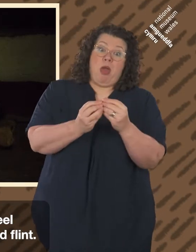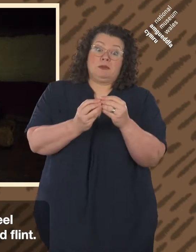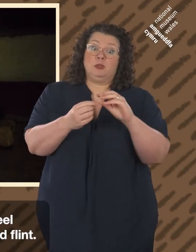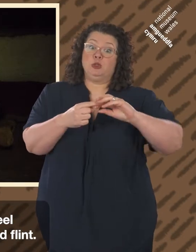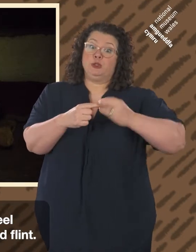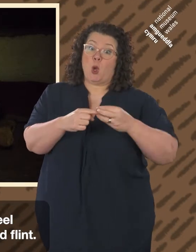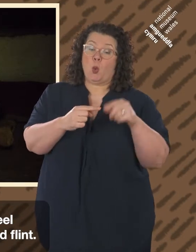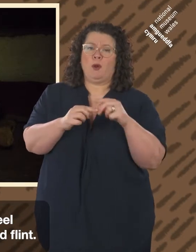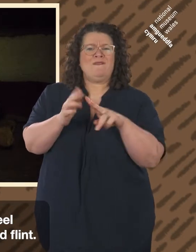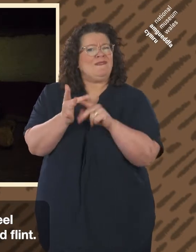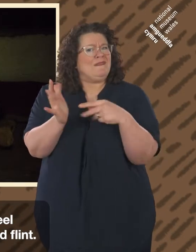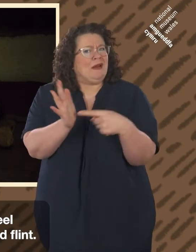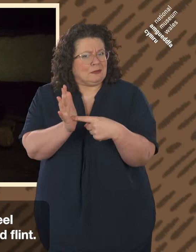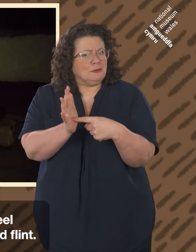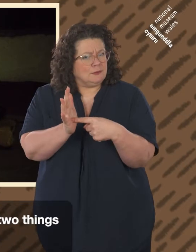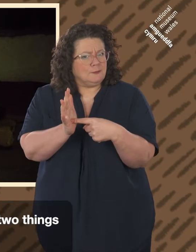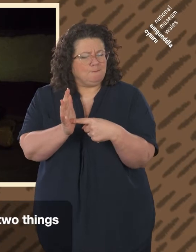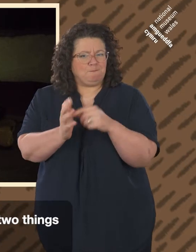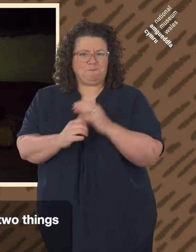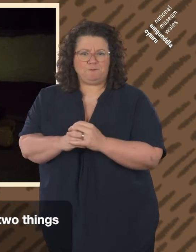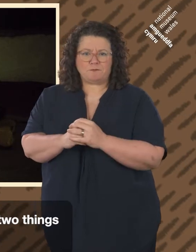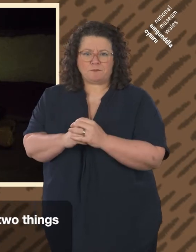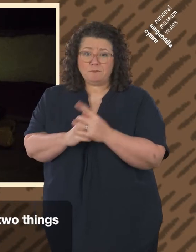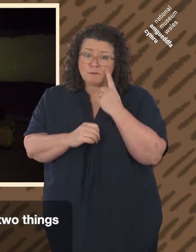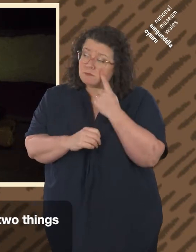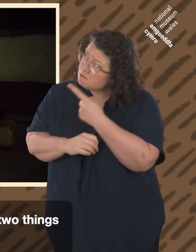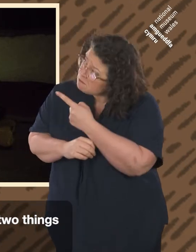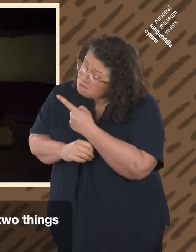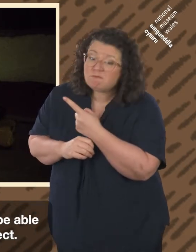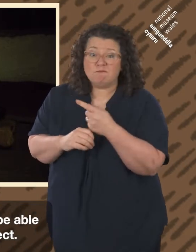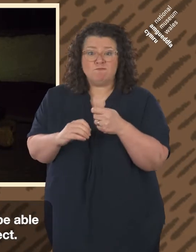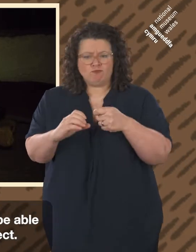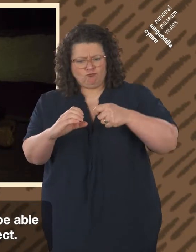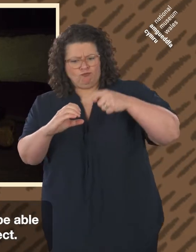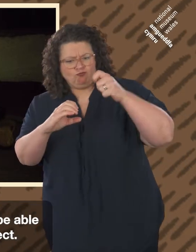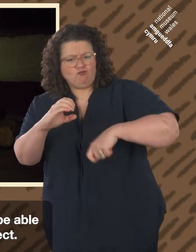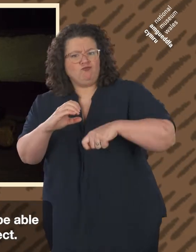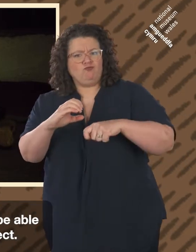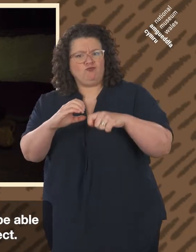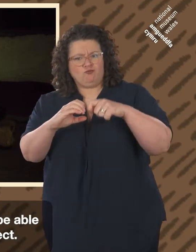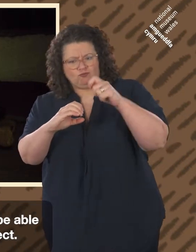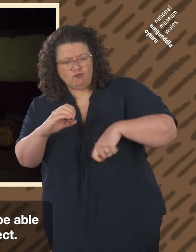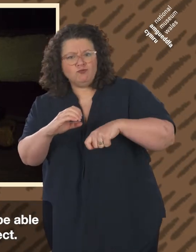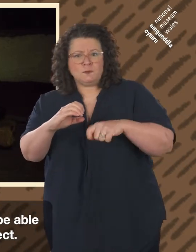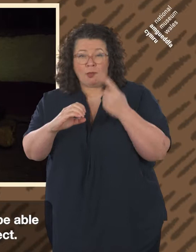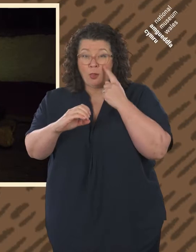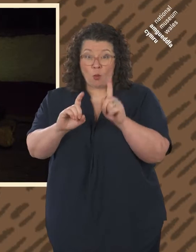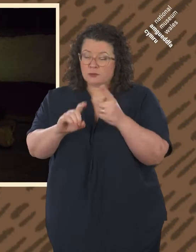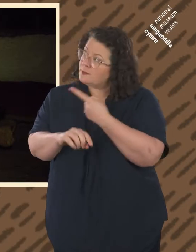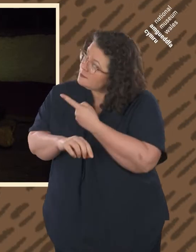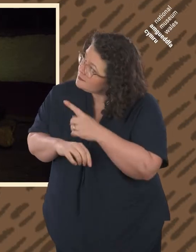stone called flint. Now if you hit these two things together, hopefully you'll be able to see the